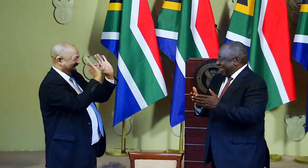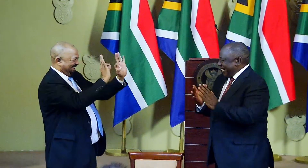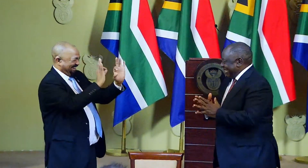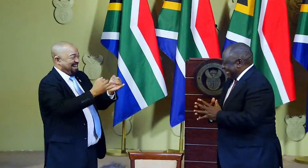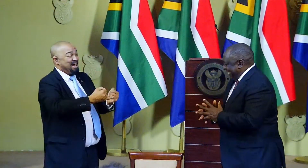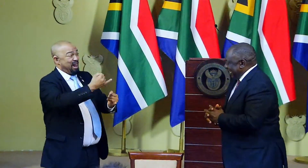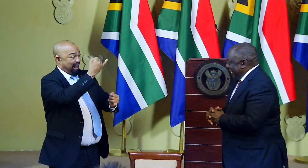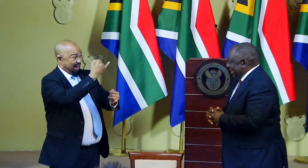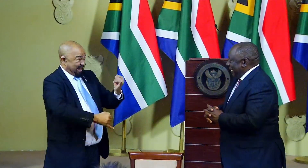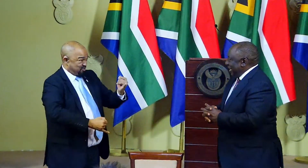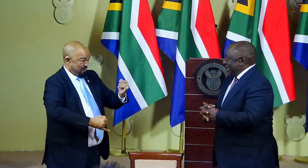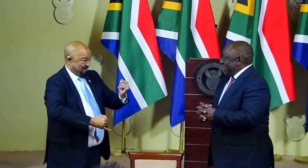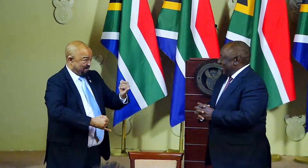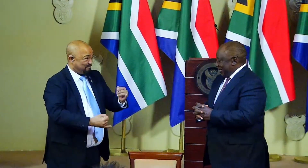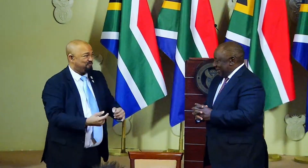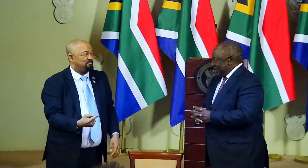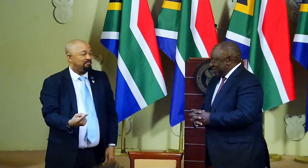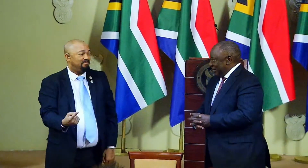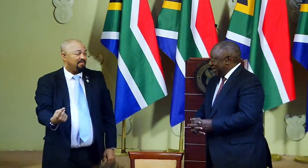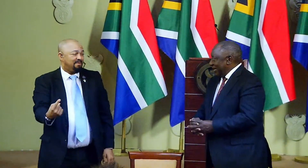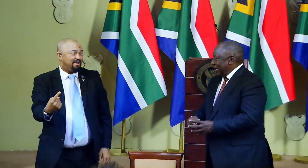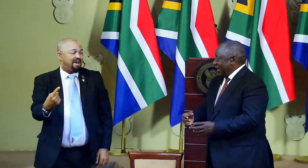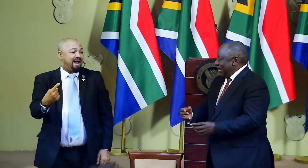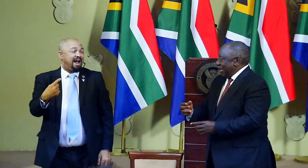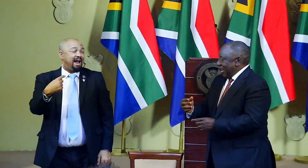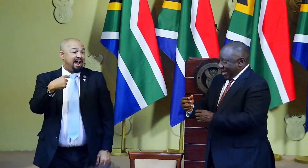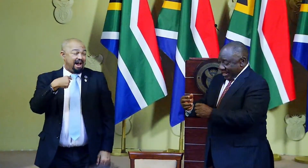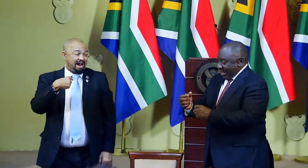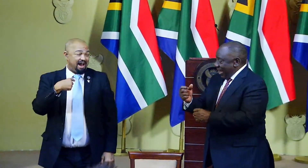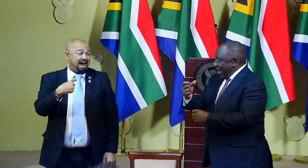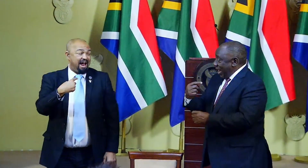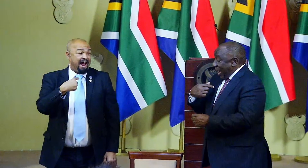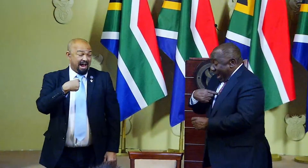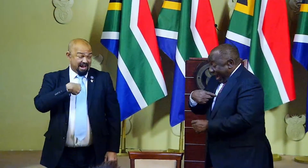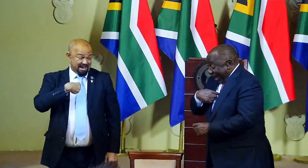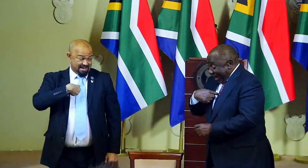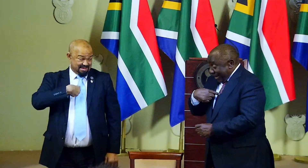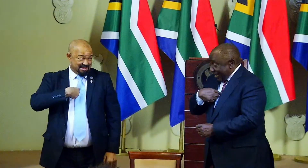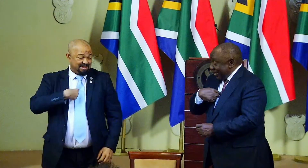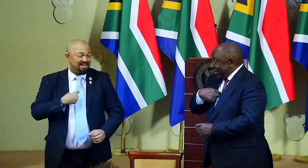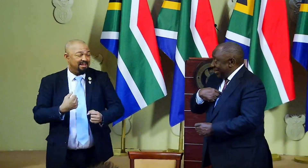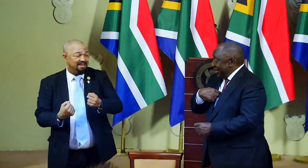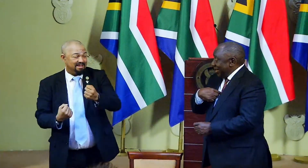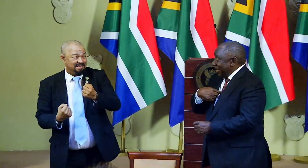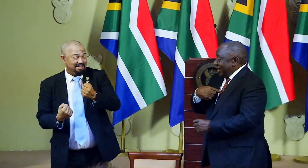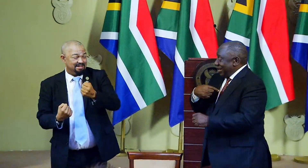Welcome. Wonderful. Then last one. I